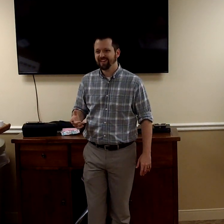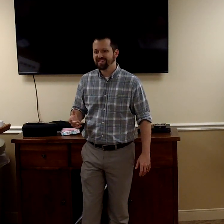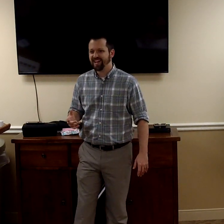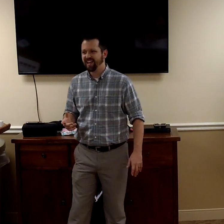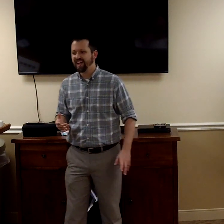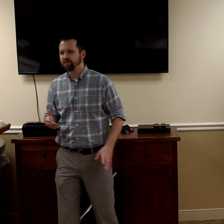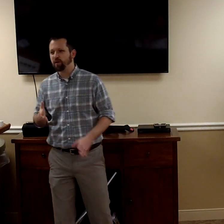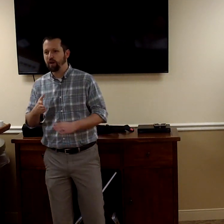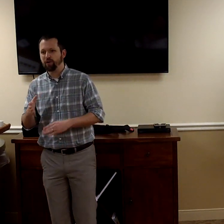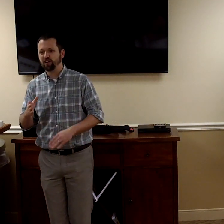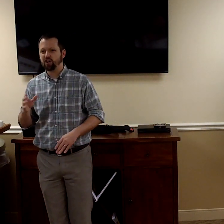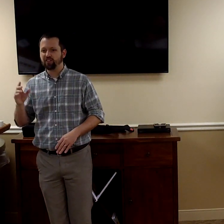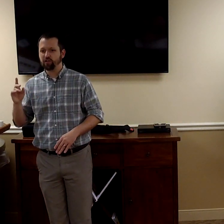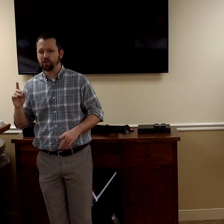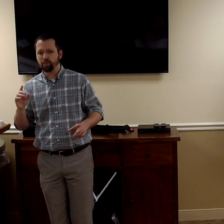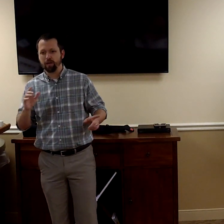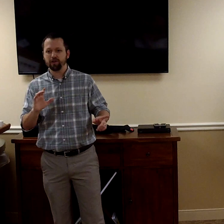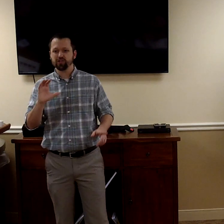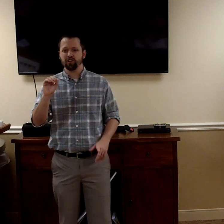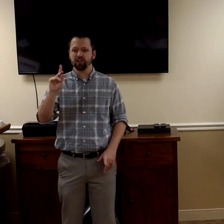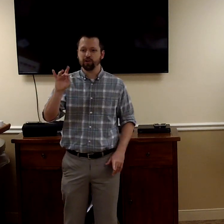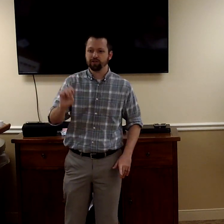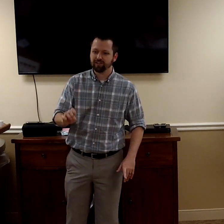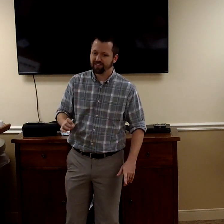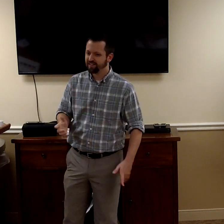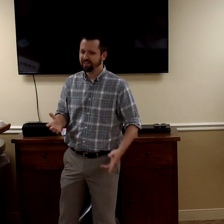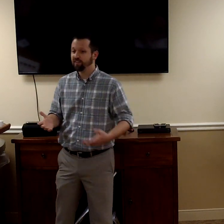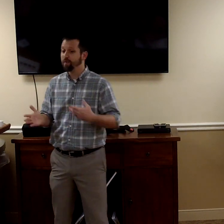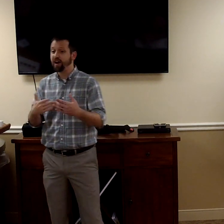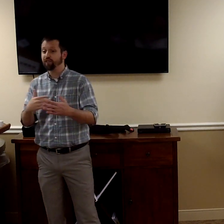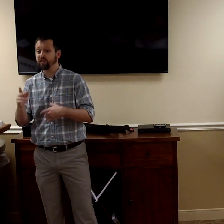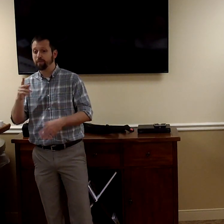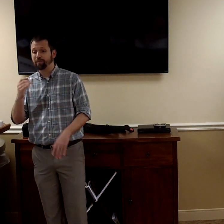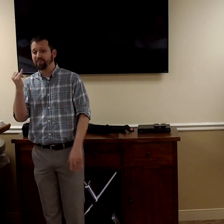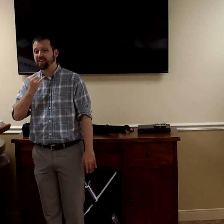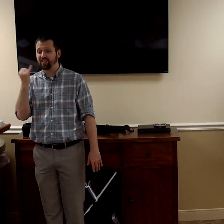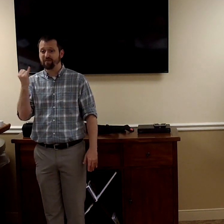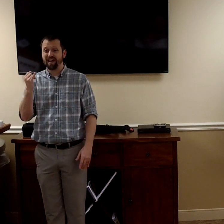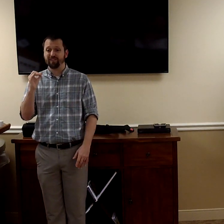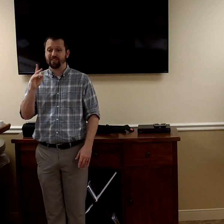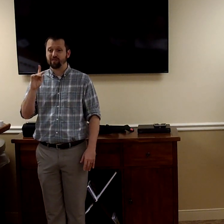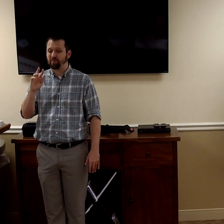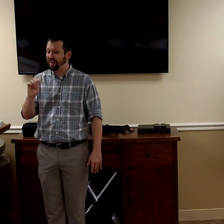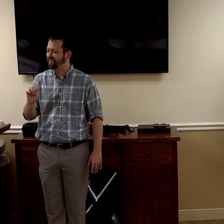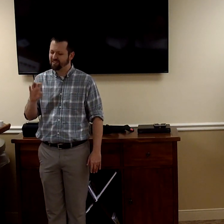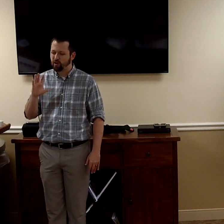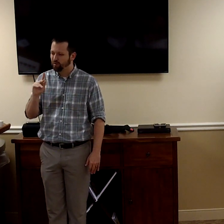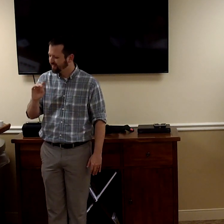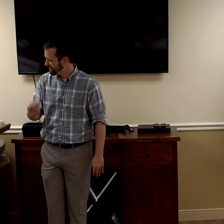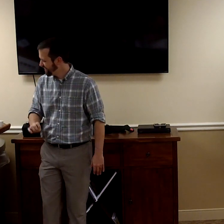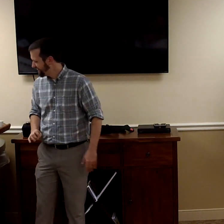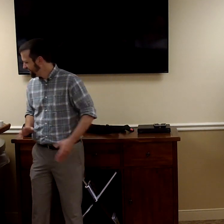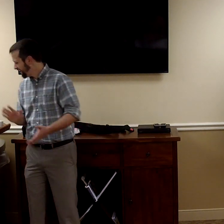See, I have to be a rebel. I don't call it soda or pop. I should call it Coke. Doesn't matter if it's a Pepsi. Doesn't matter if it's a Sprite. It's Coke.